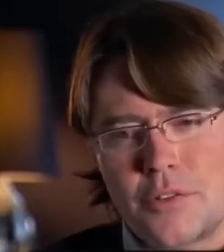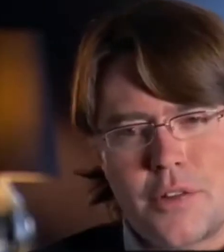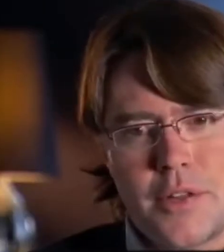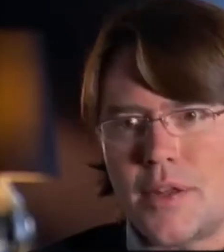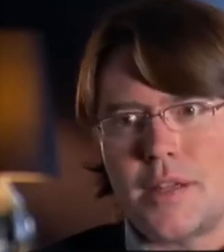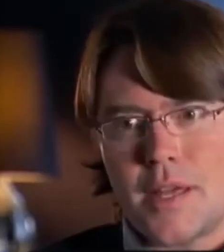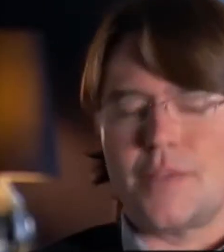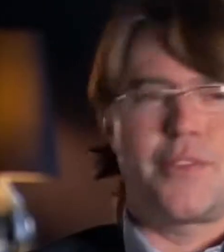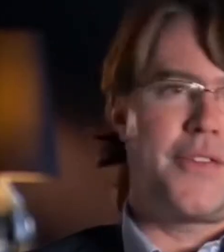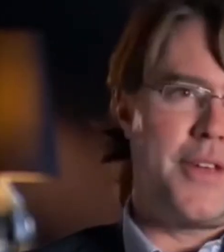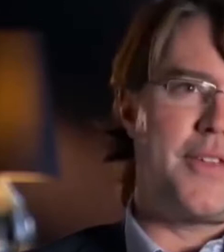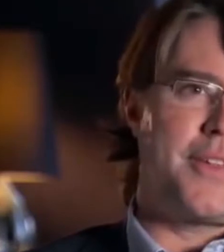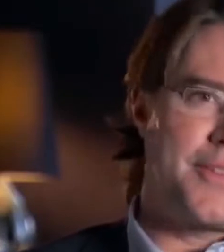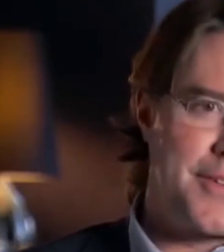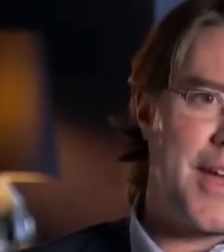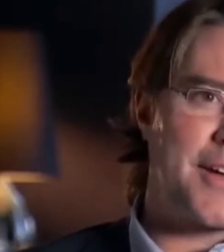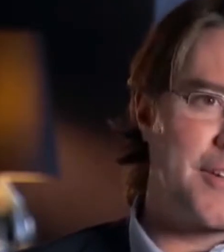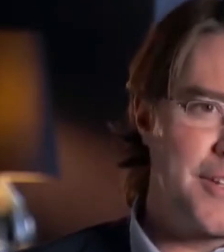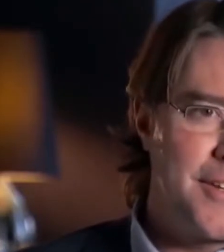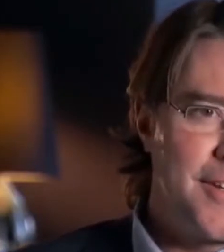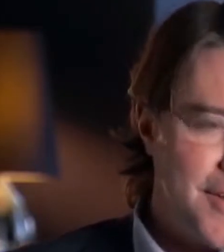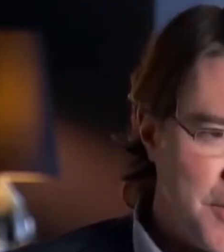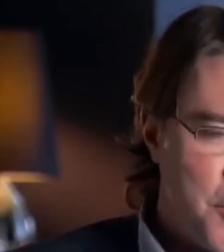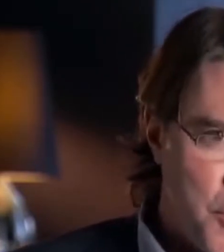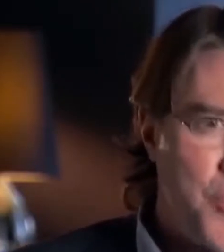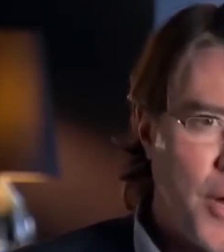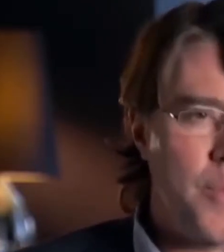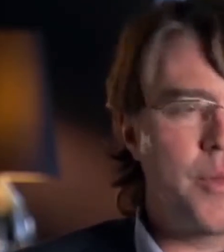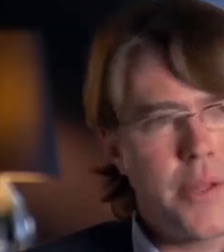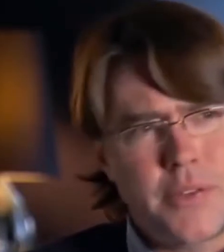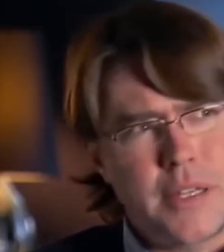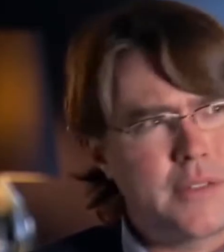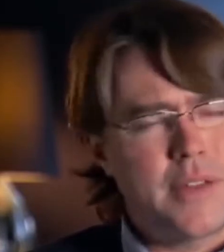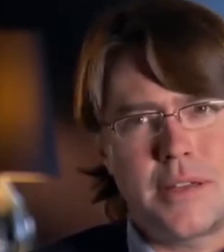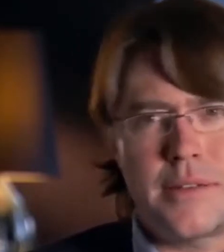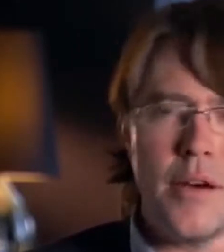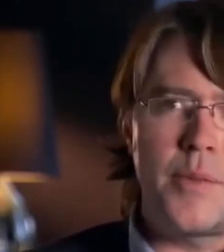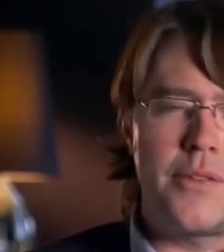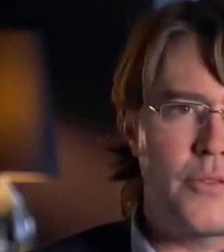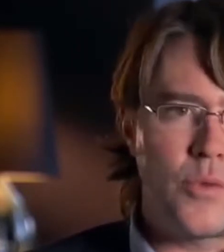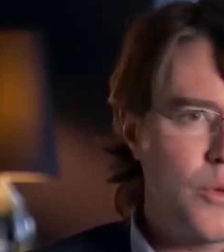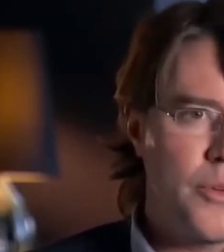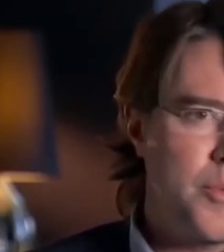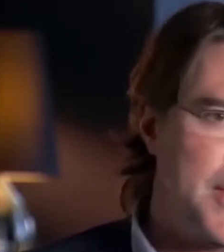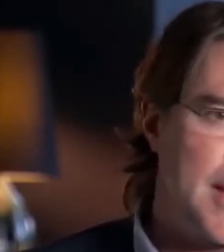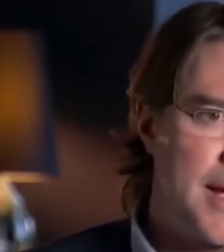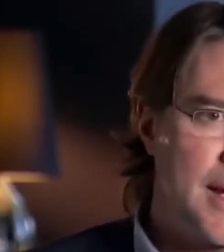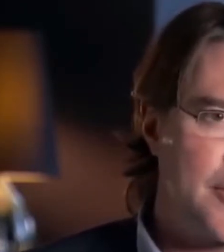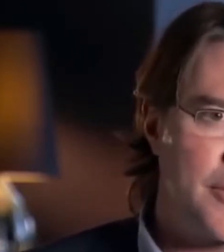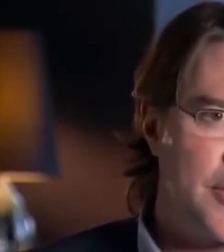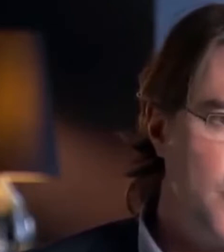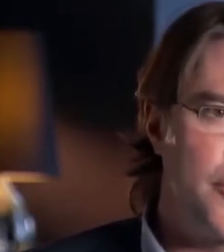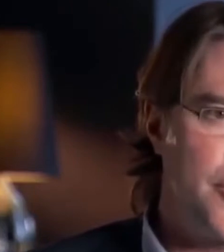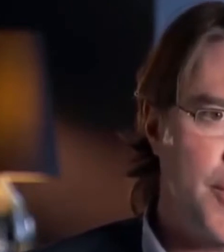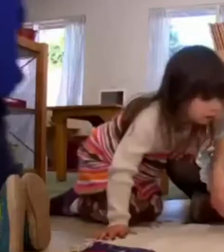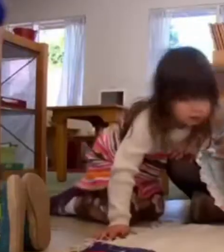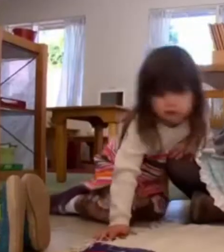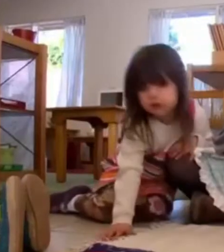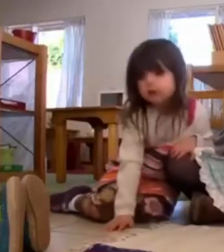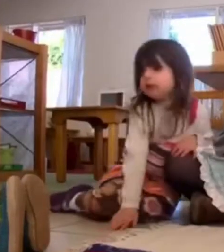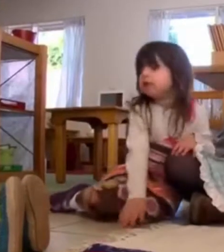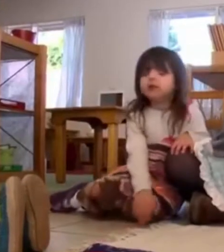executive function, they say, yes, that's it. That's exactly, the problem. These kids, they can tell me these rules, but they can't actually use